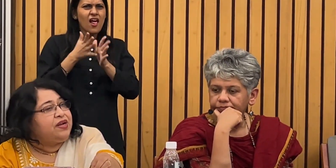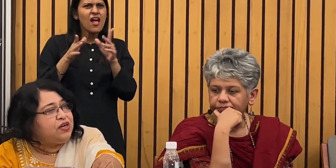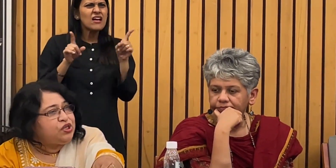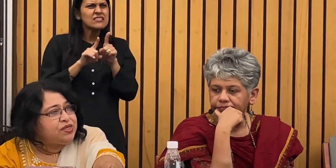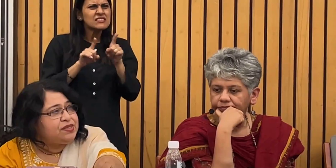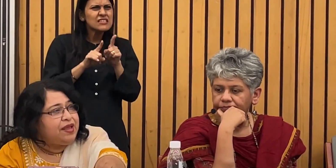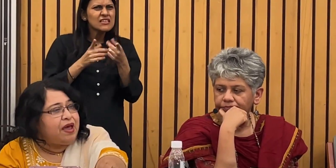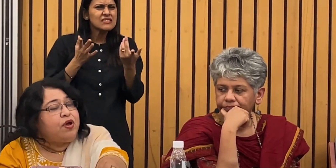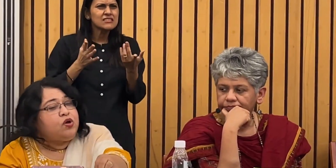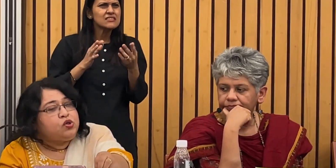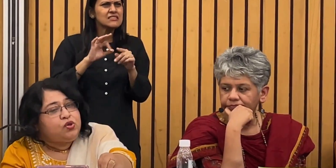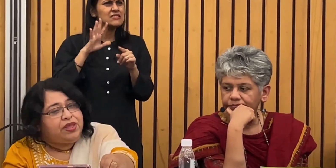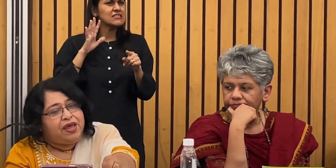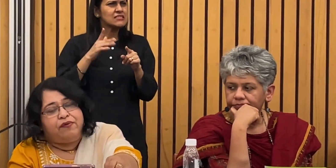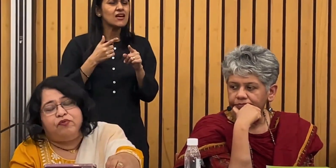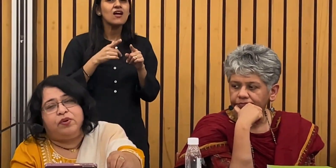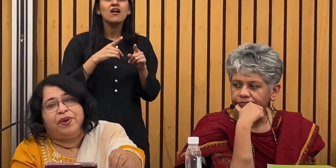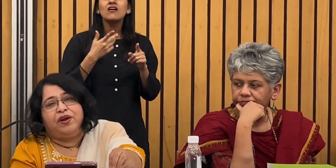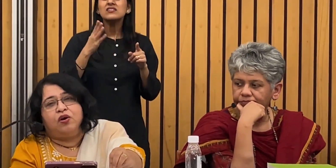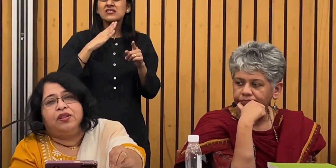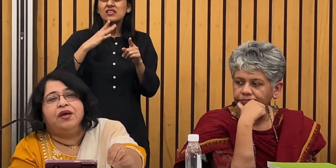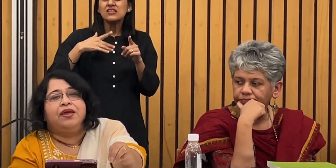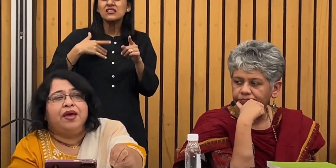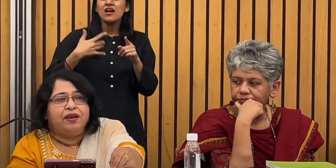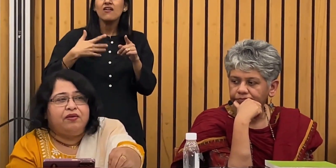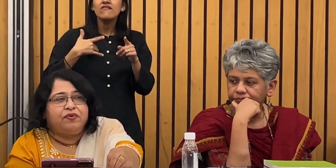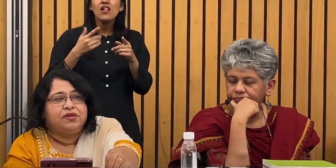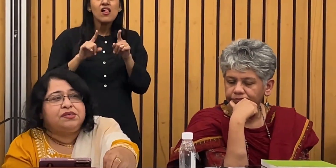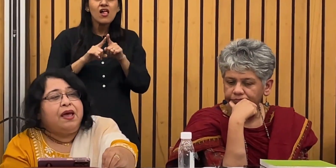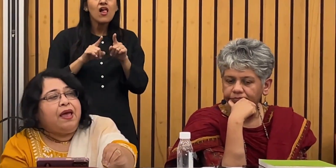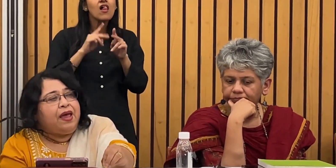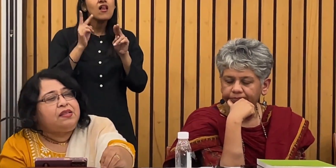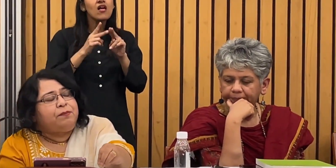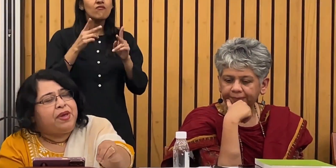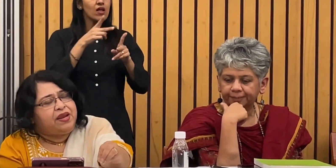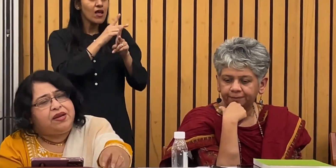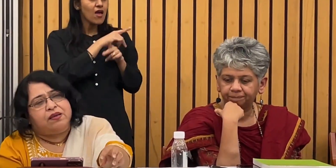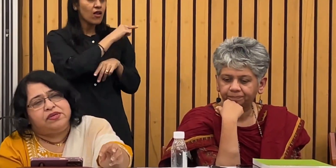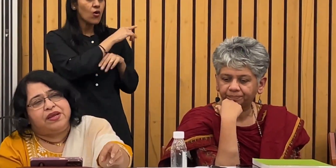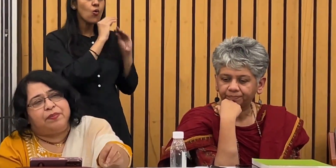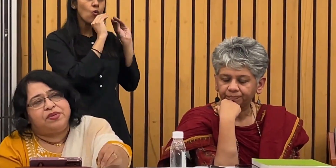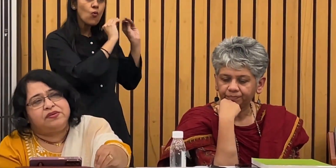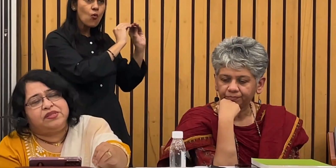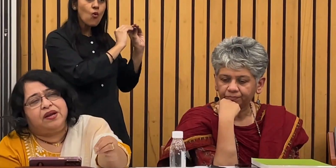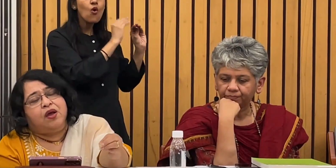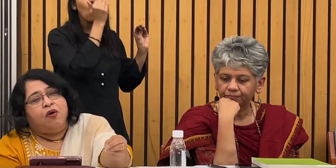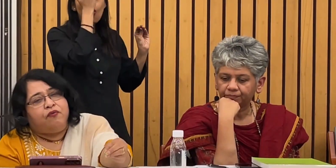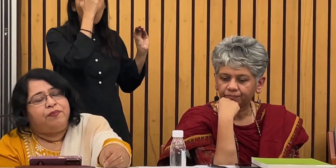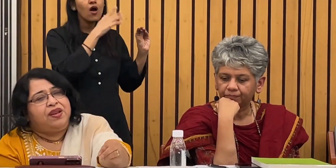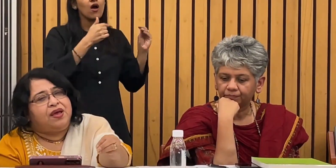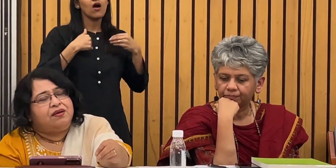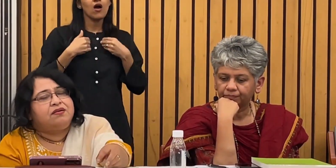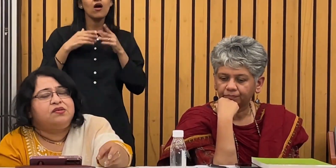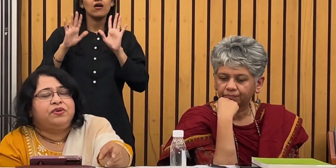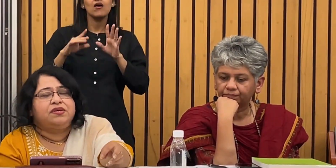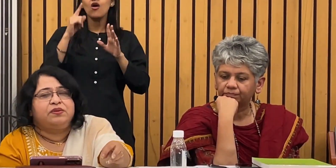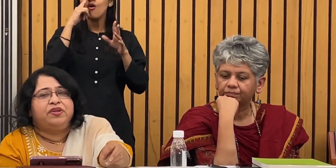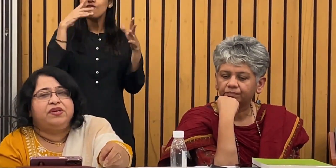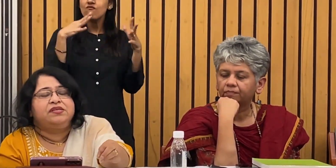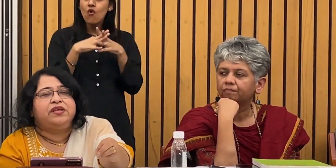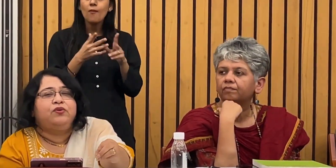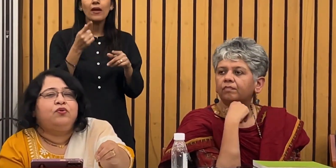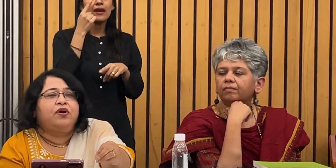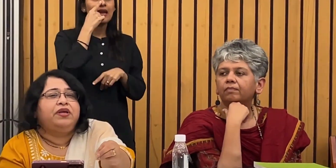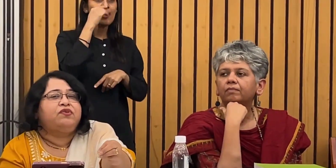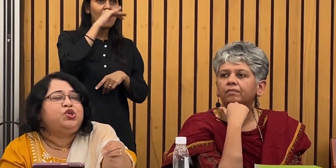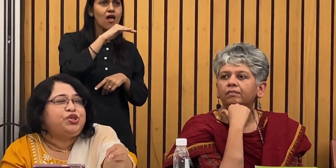what conditions they have. So they have to depend on their caregivers. And many times it happens is that women and girls with